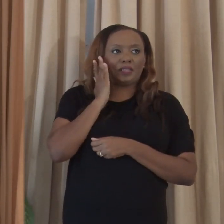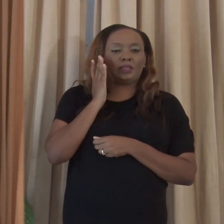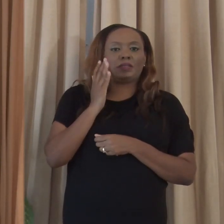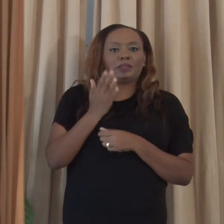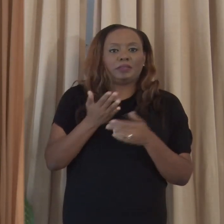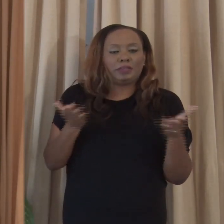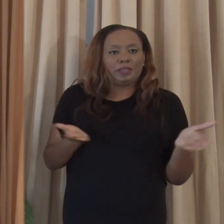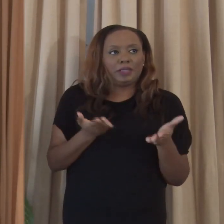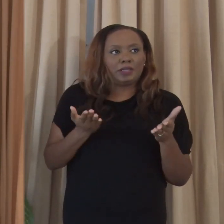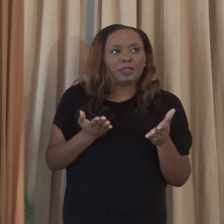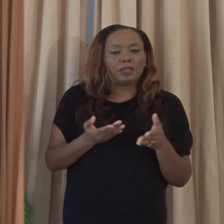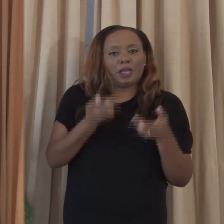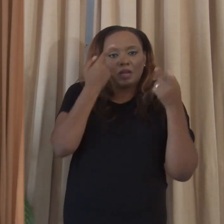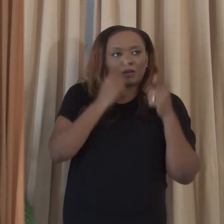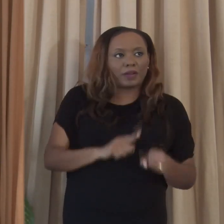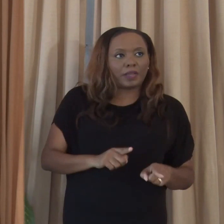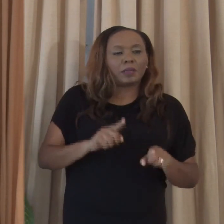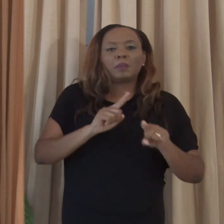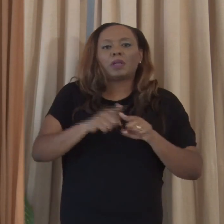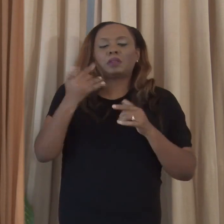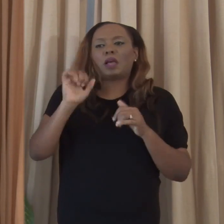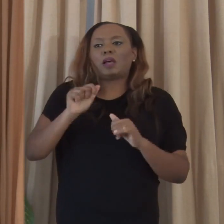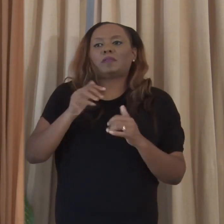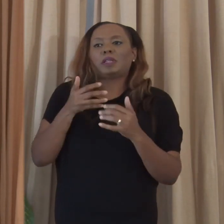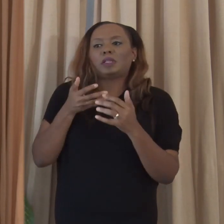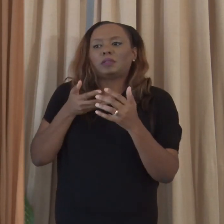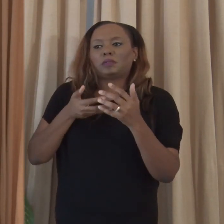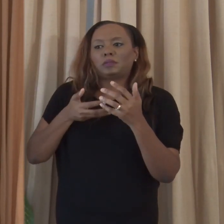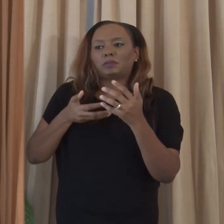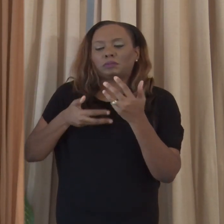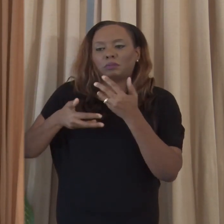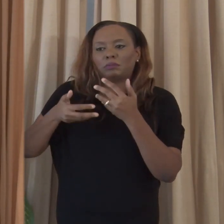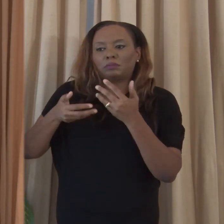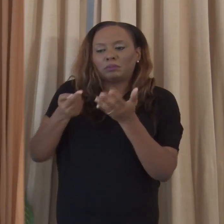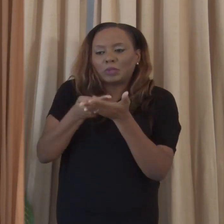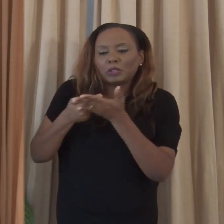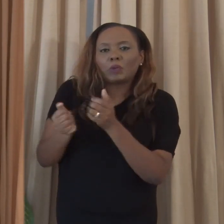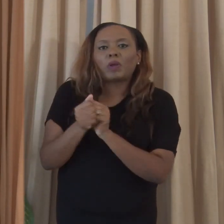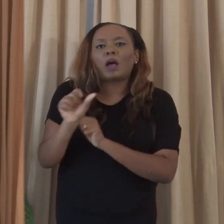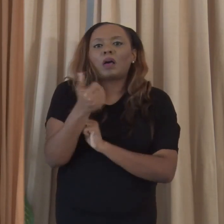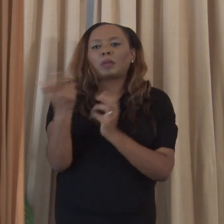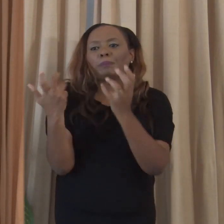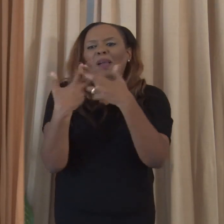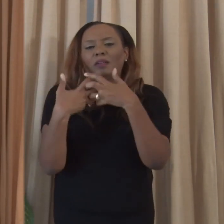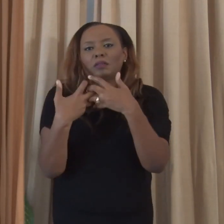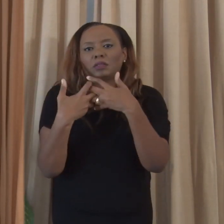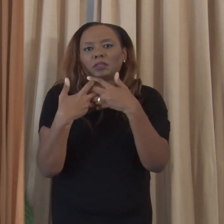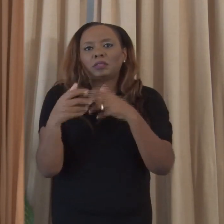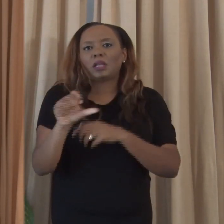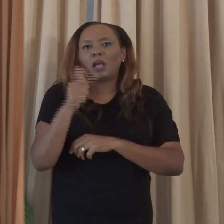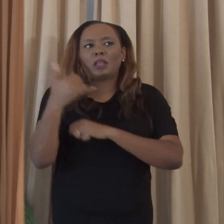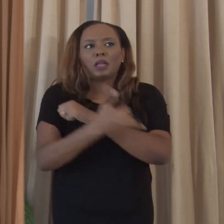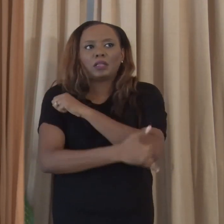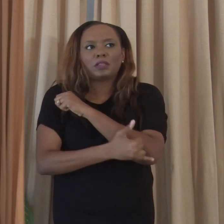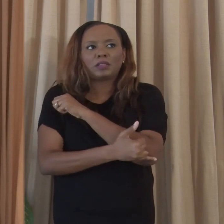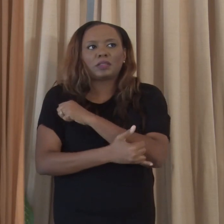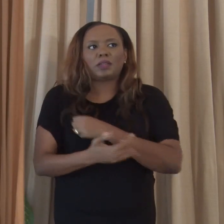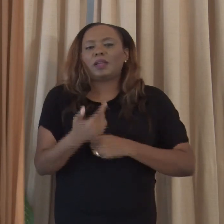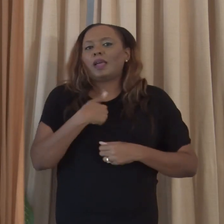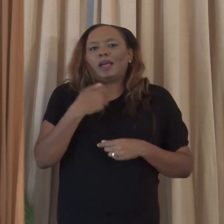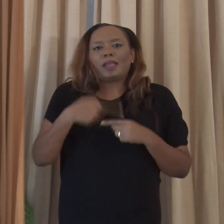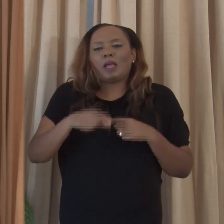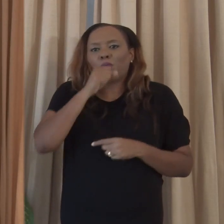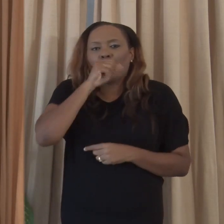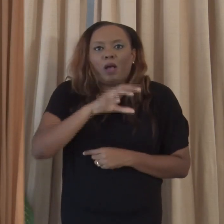in Barbados are in agreement, but they now have to talk to people who are overseas. And it would be a little bit, and again,